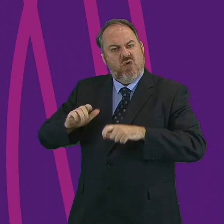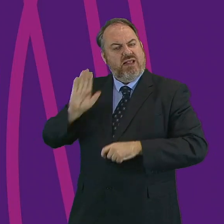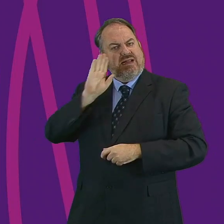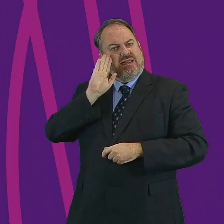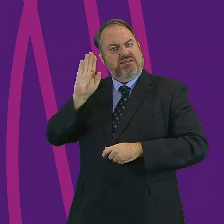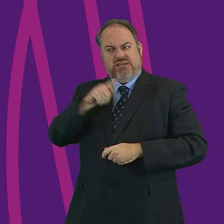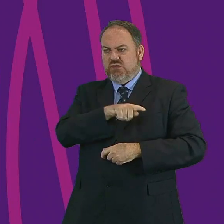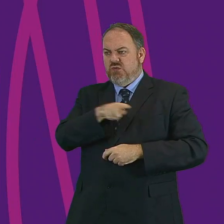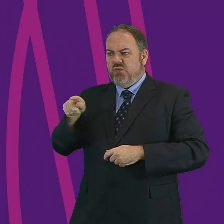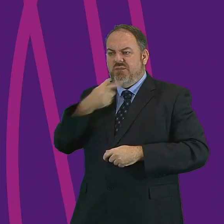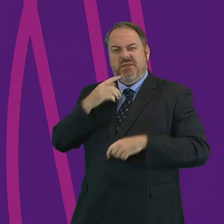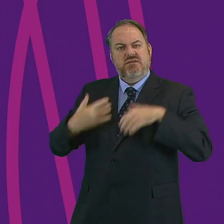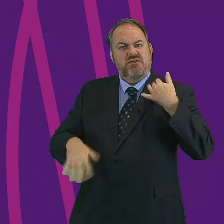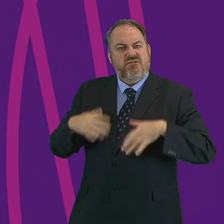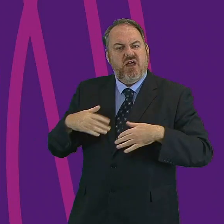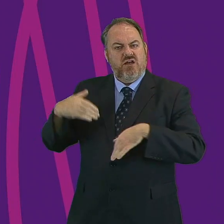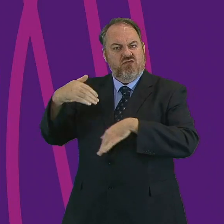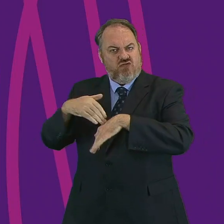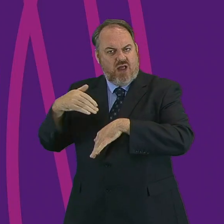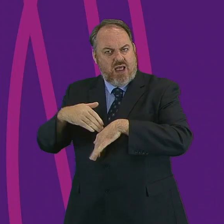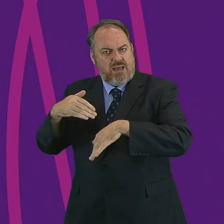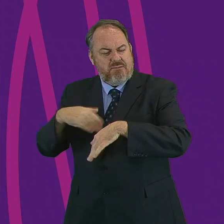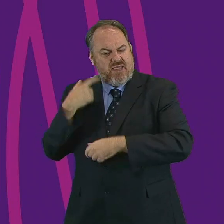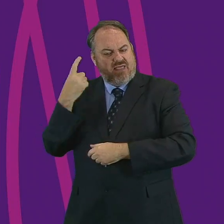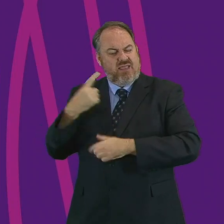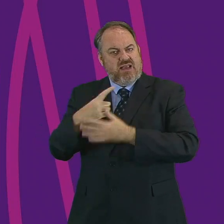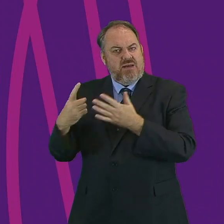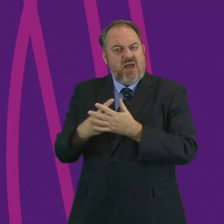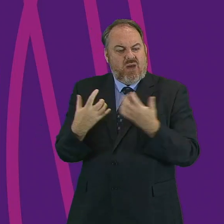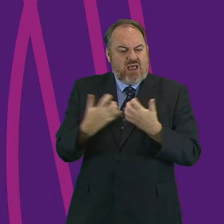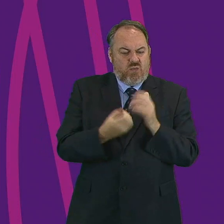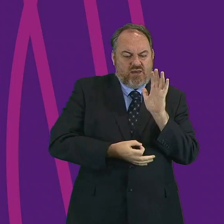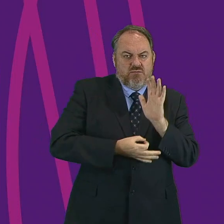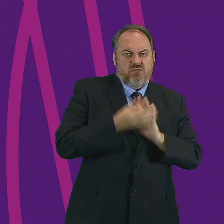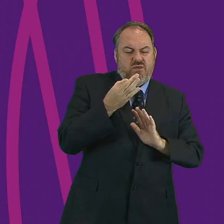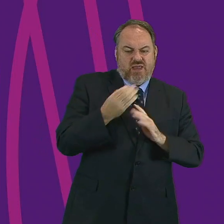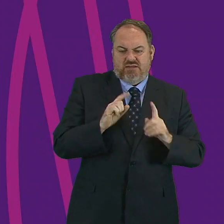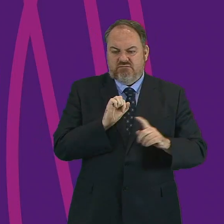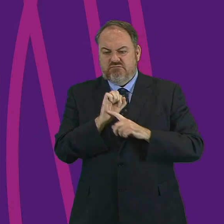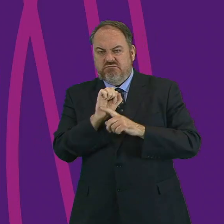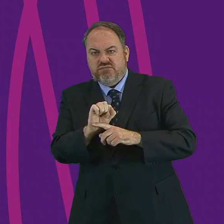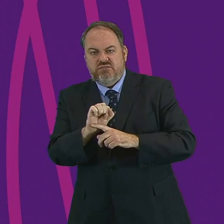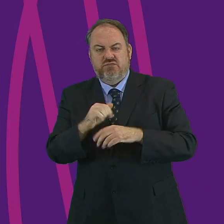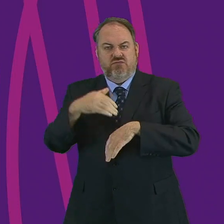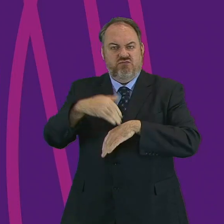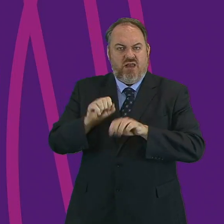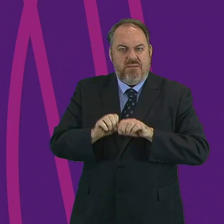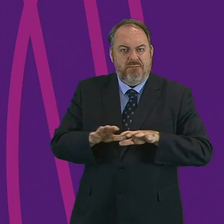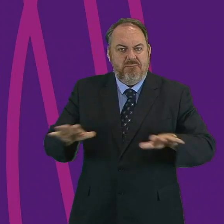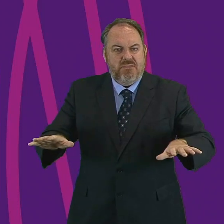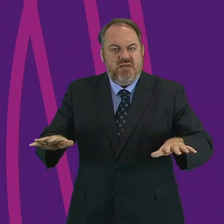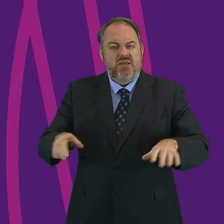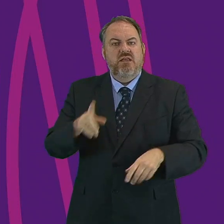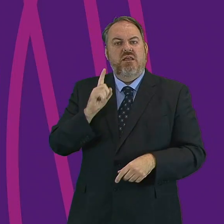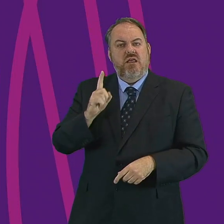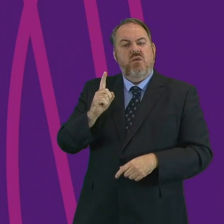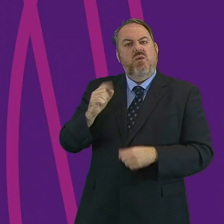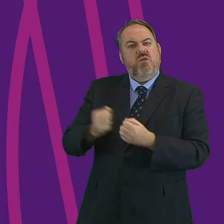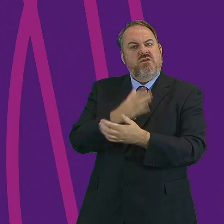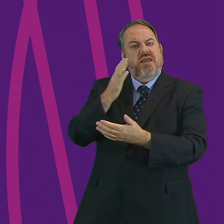the victims of crime and reflect on other steps that can be taken. We must always seek to make sure not just that the voice